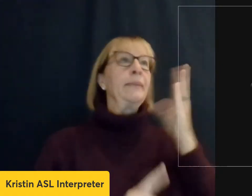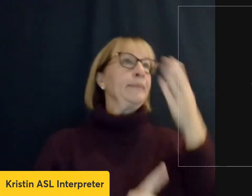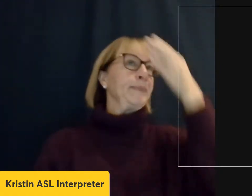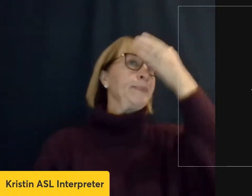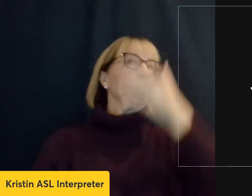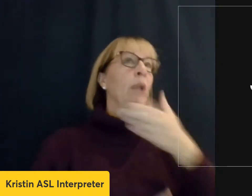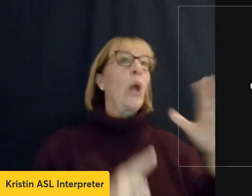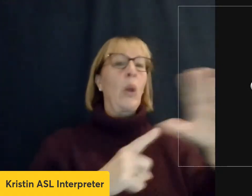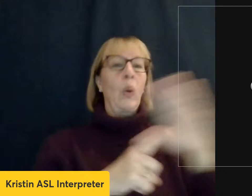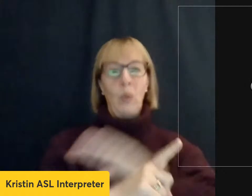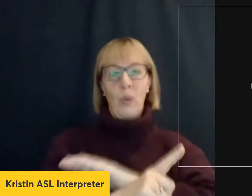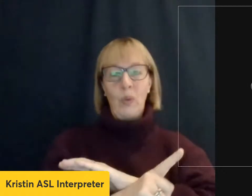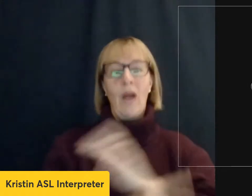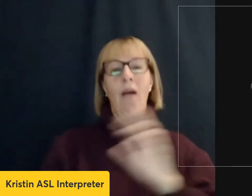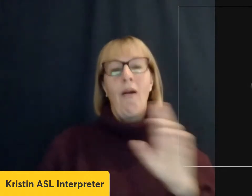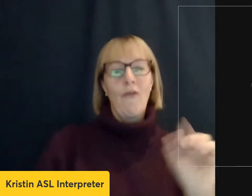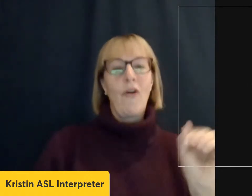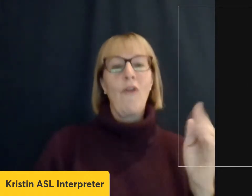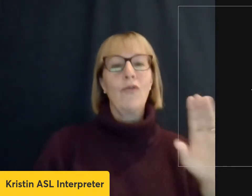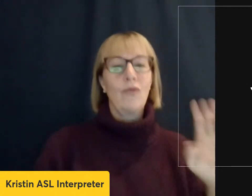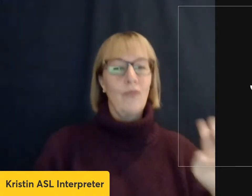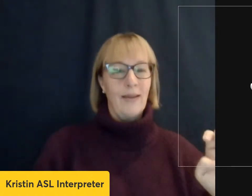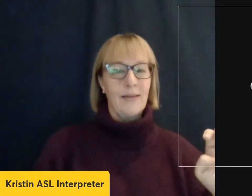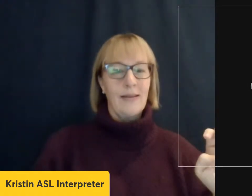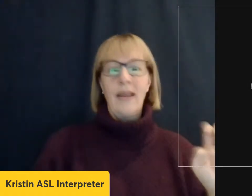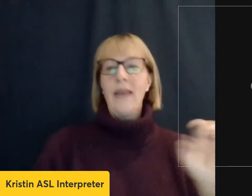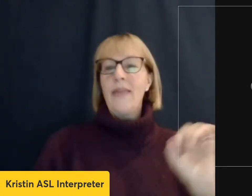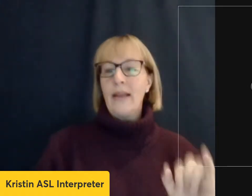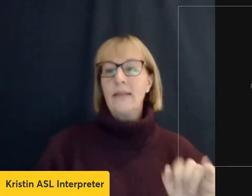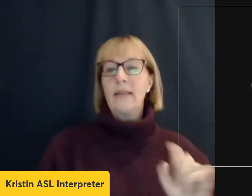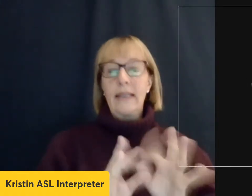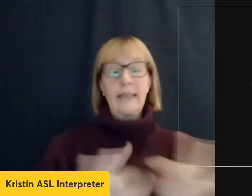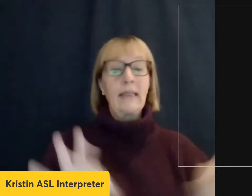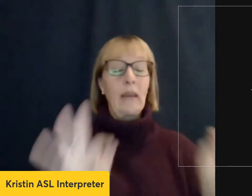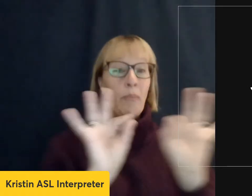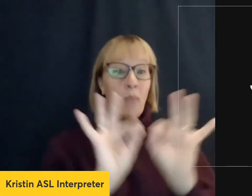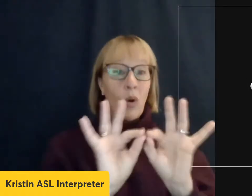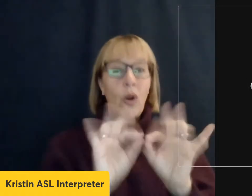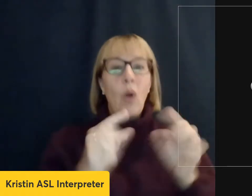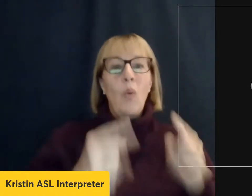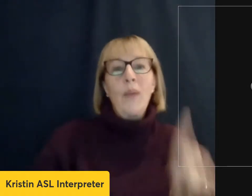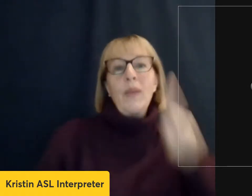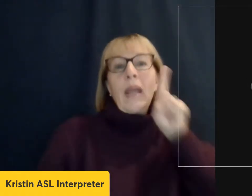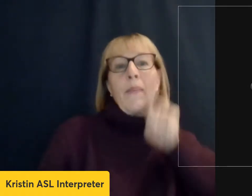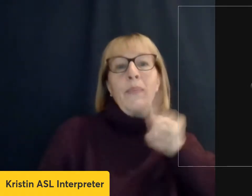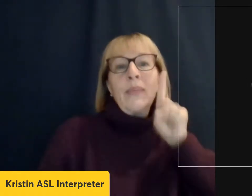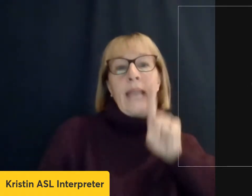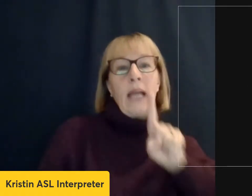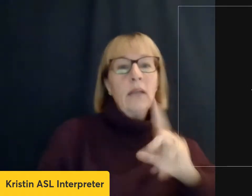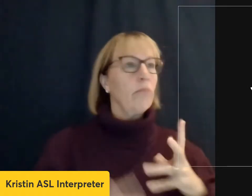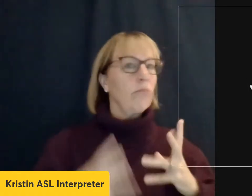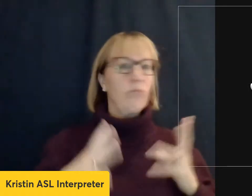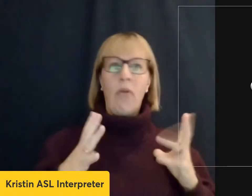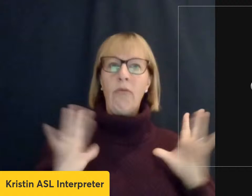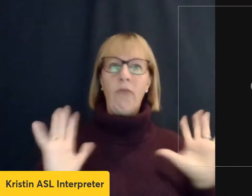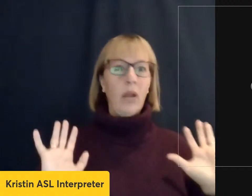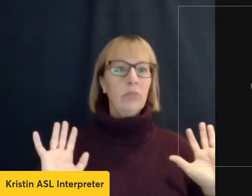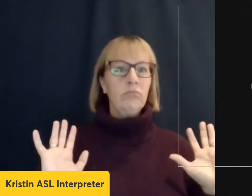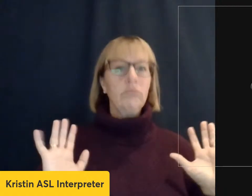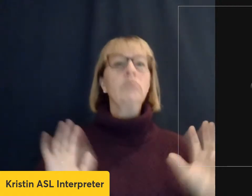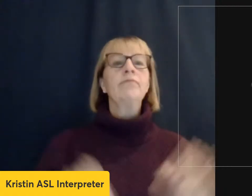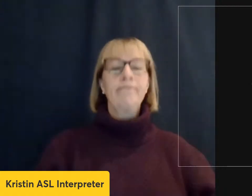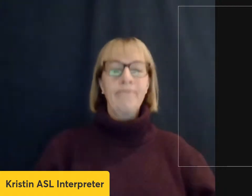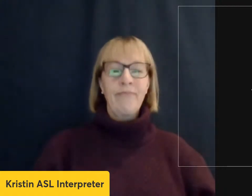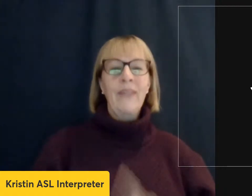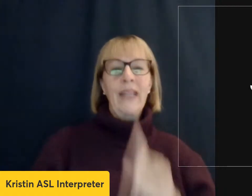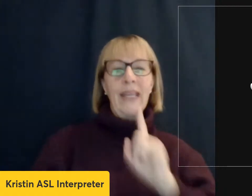important point about Trouillot's argument. It's when we pretend not to be. This is ever so true in the